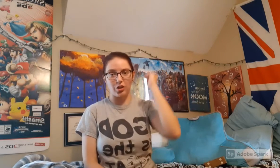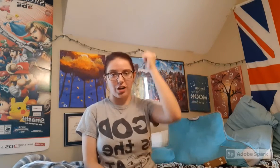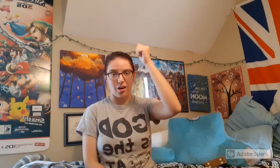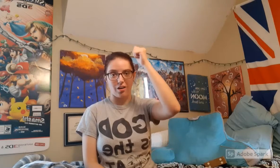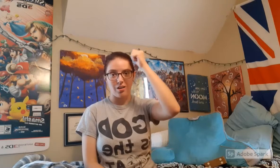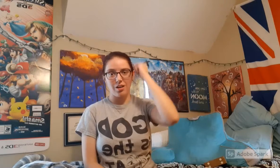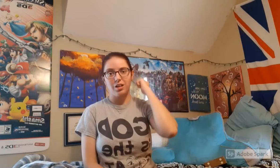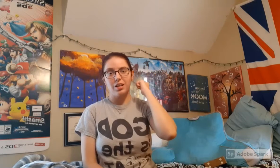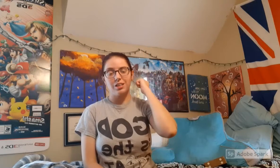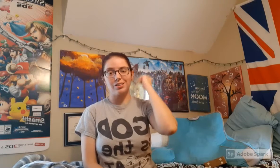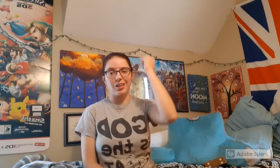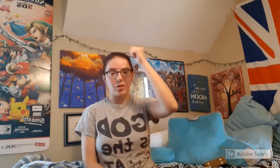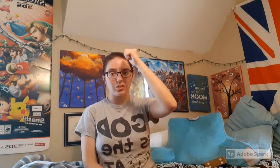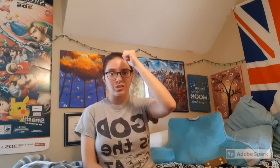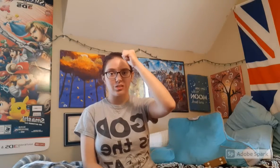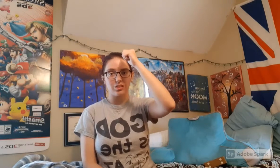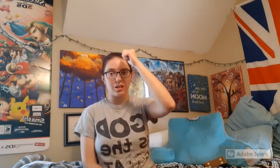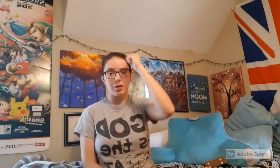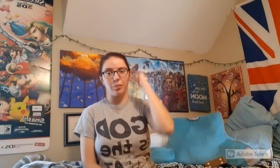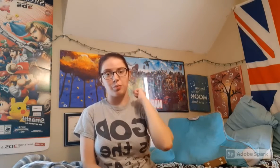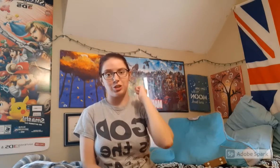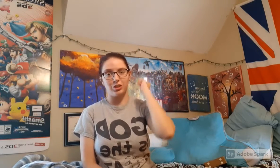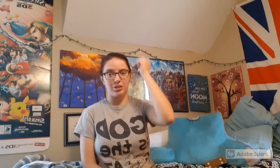hair in sign language, just like brush.